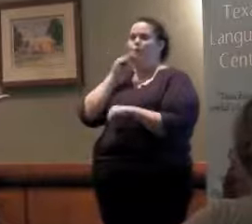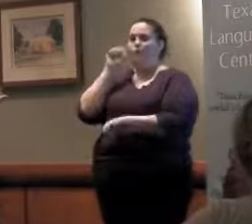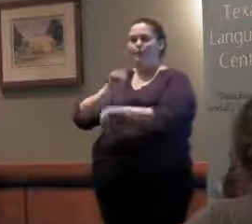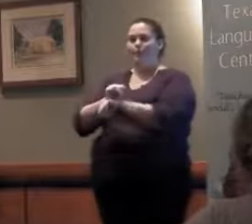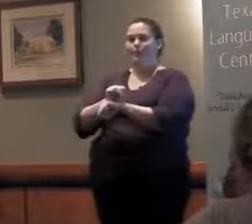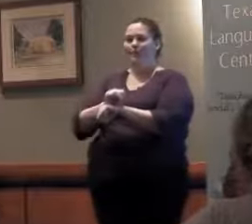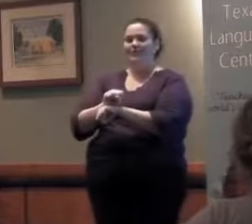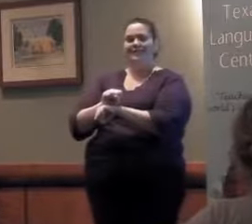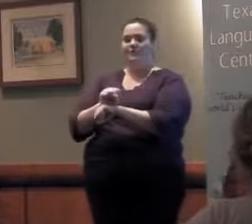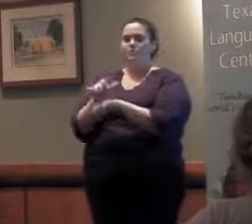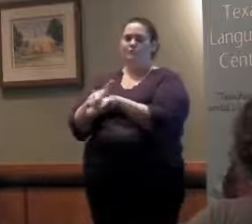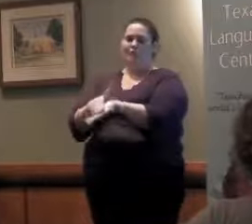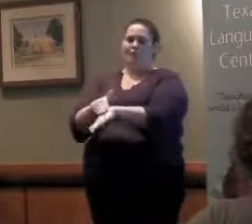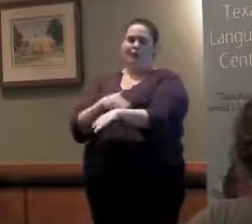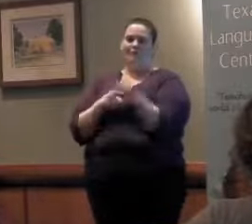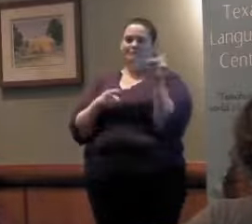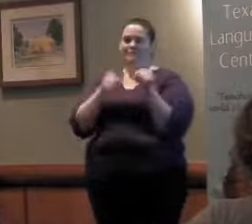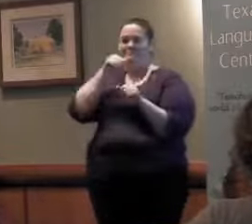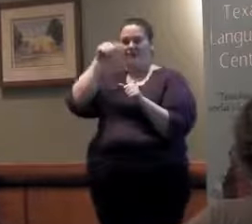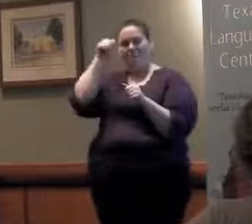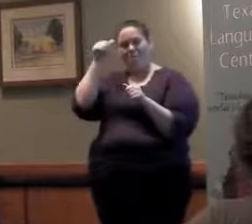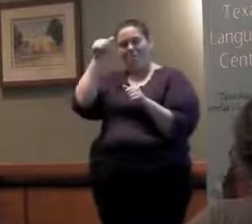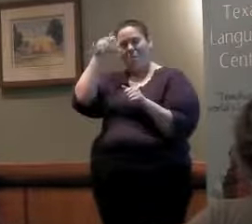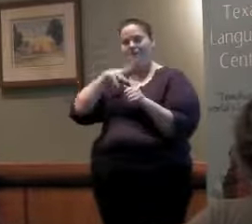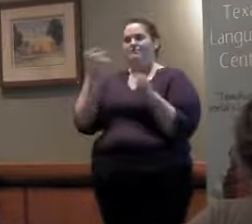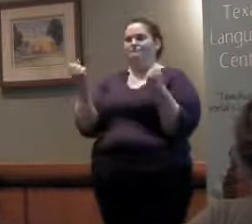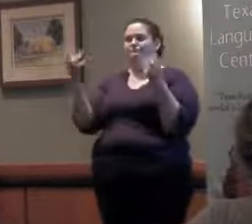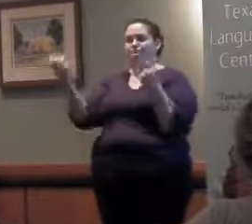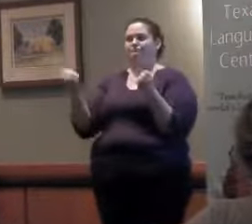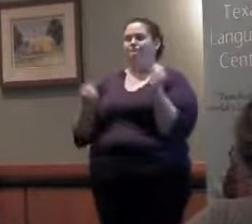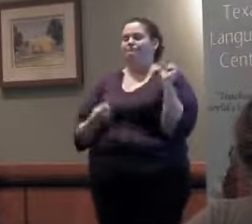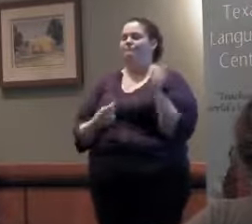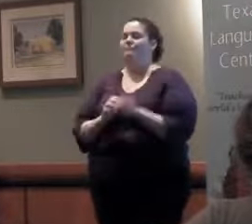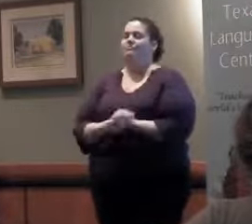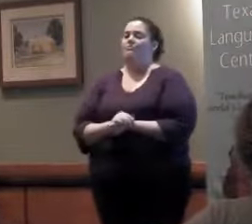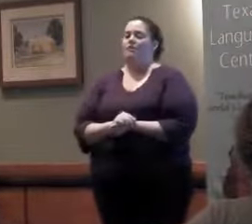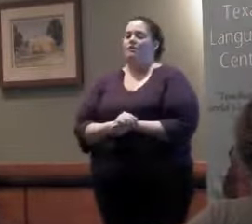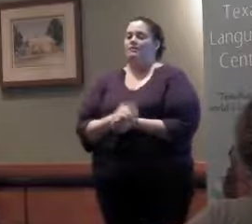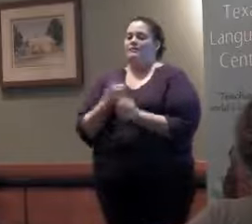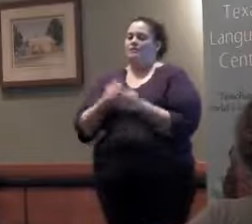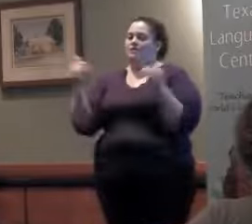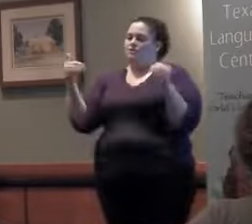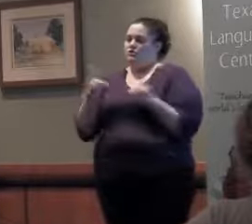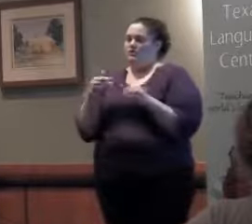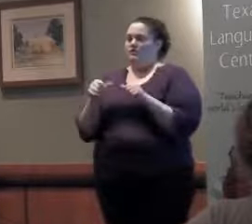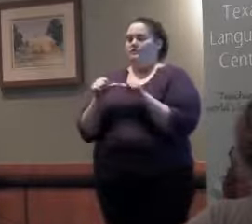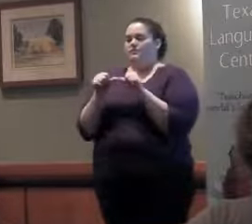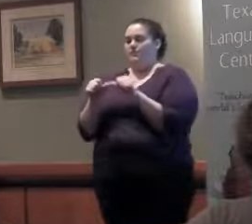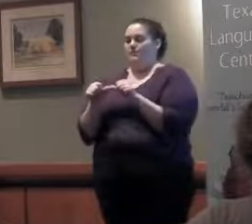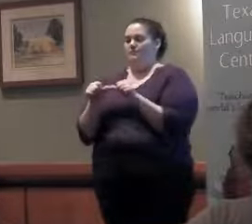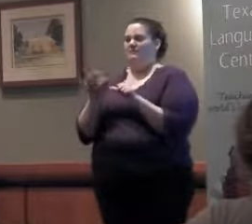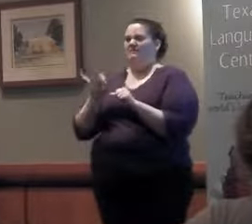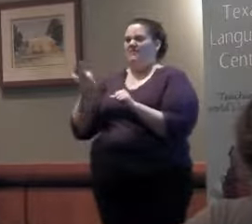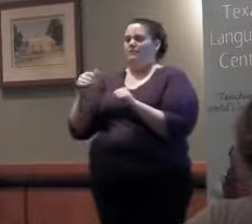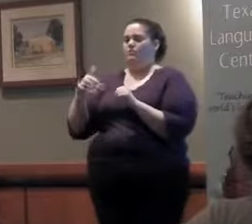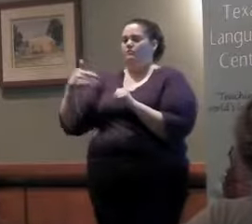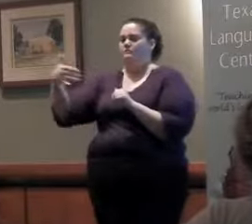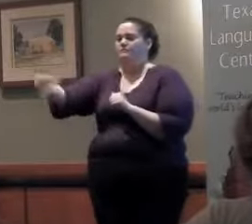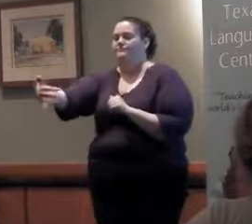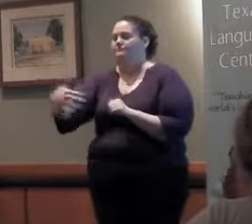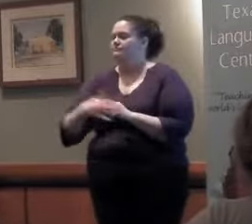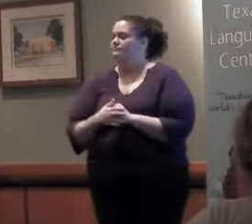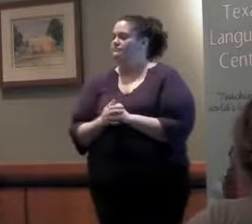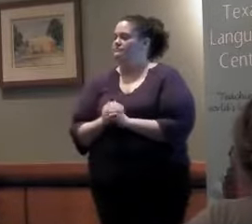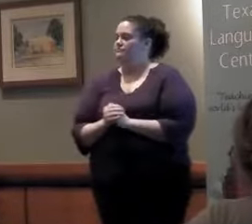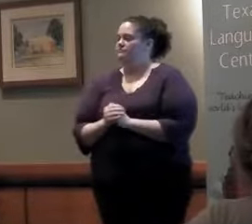within the curriculum. But he's introducing that. This vlog goes on to, I'm just going to forward it quickly, goes